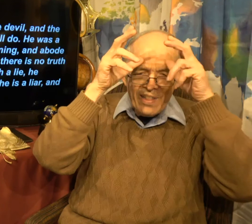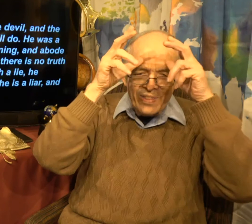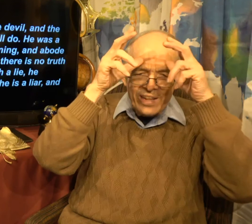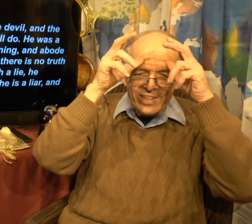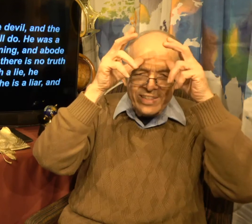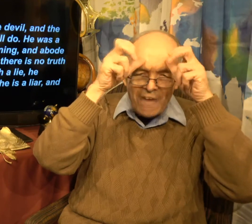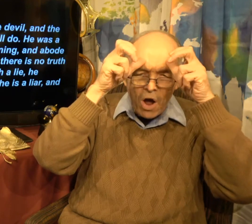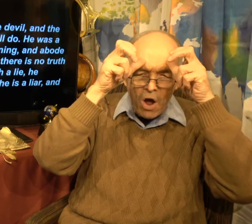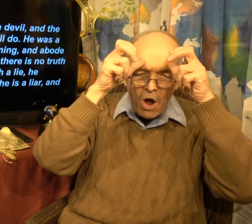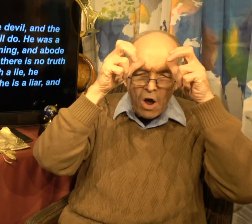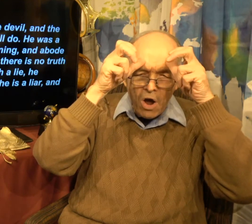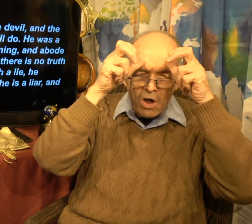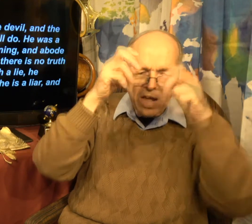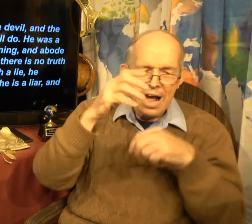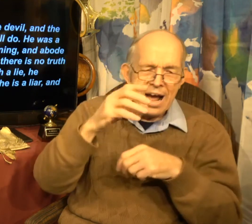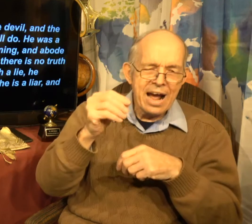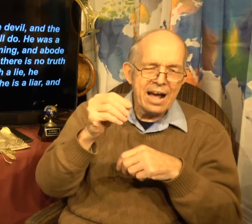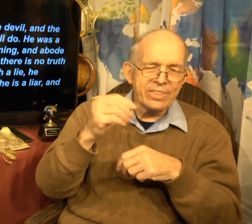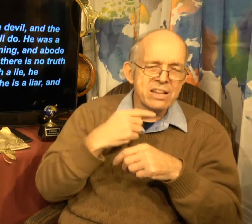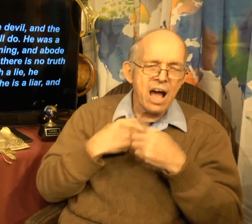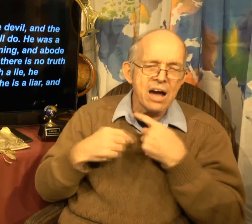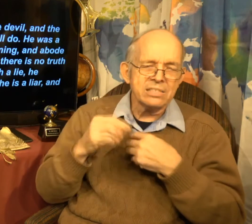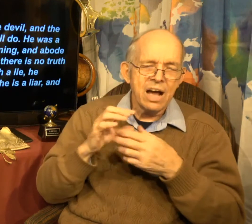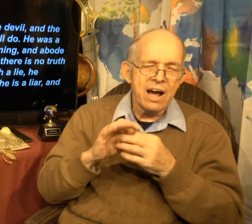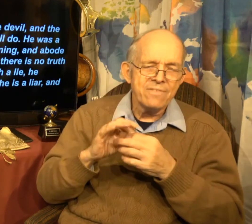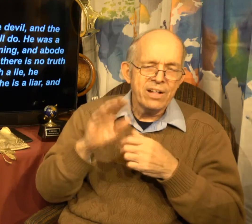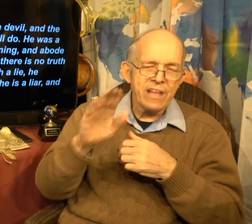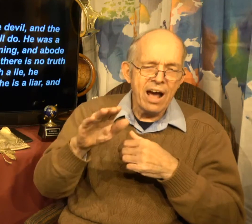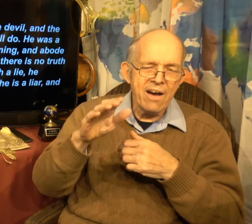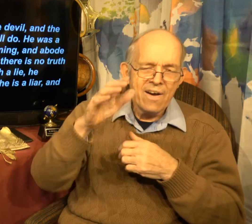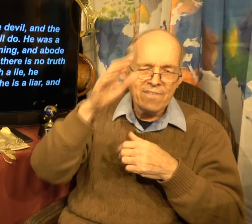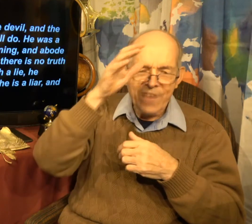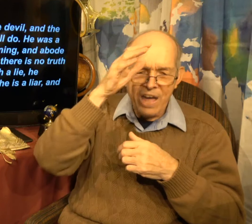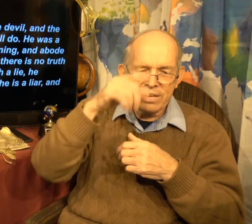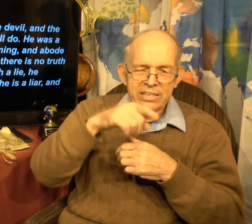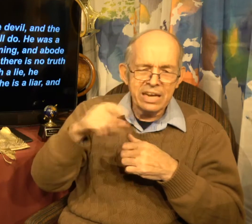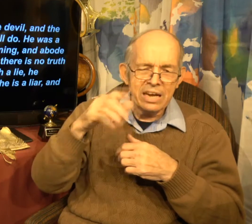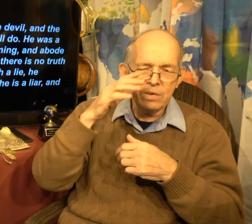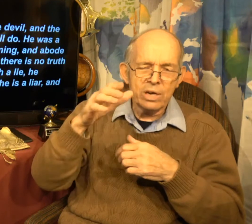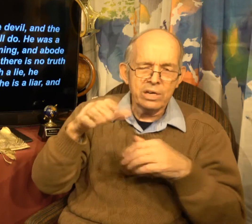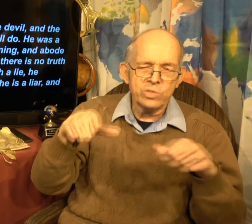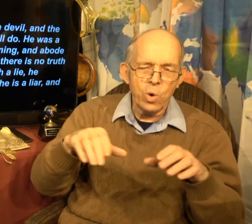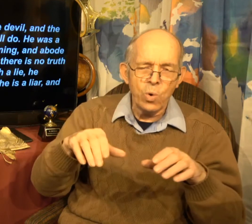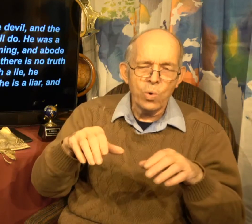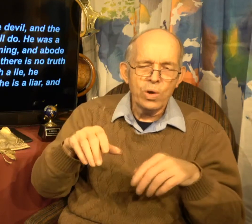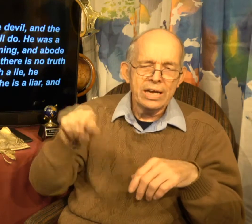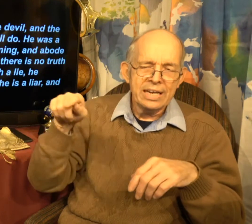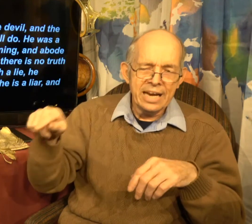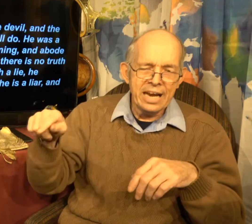the devil, and the lies of thy father ye will do. He